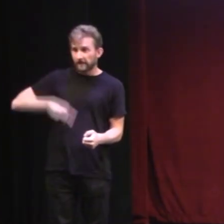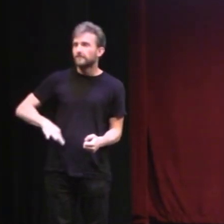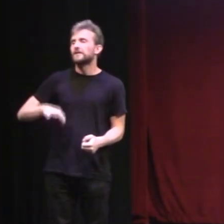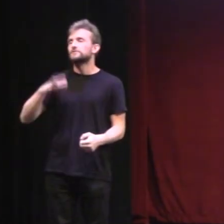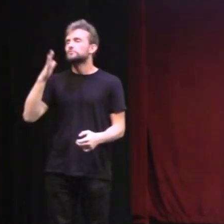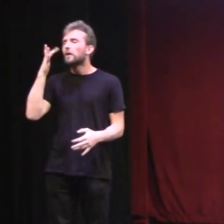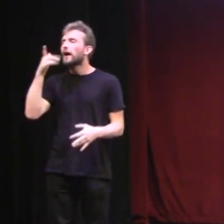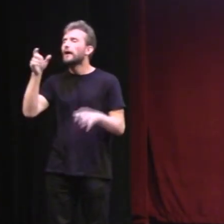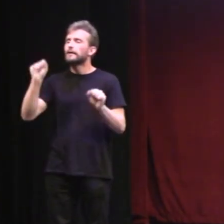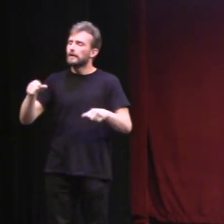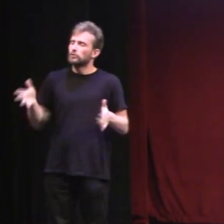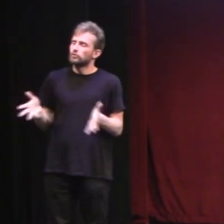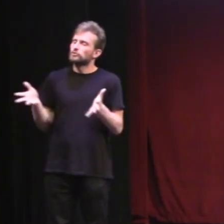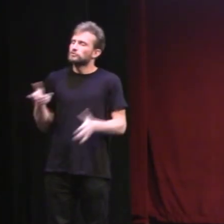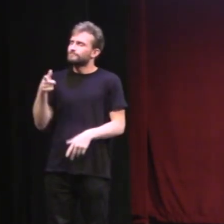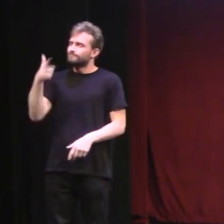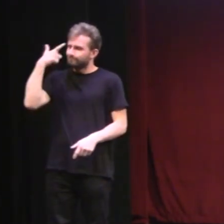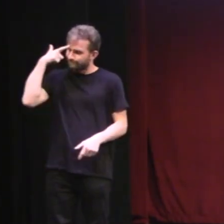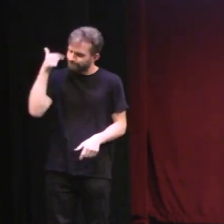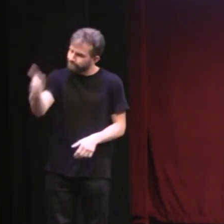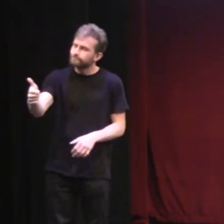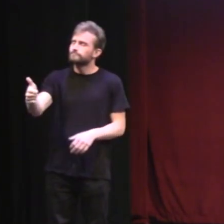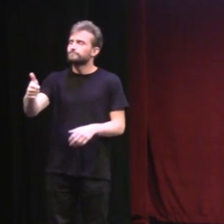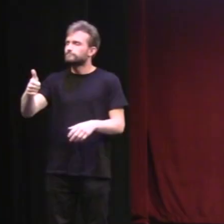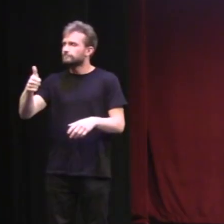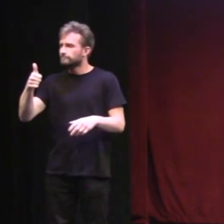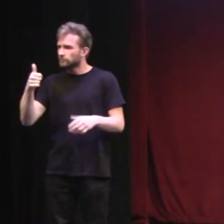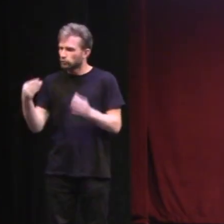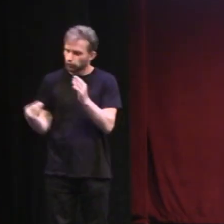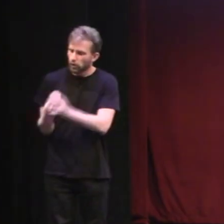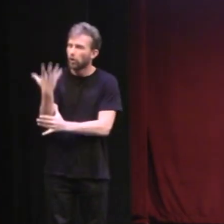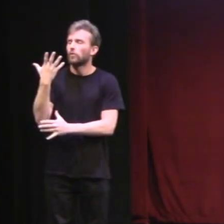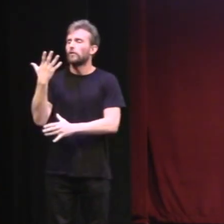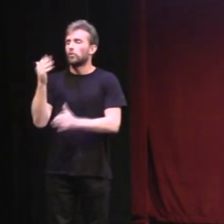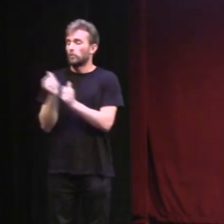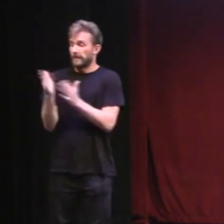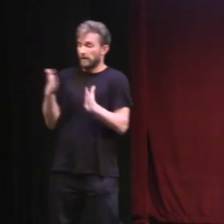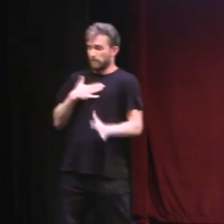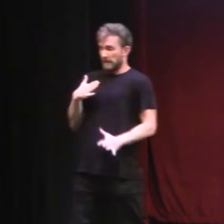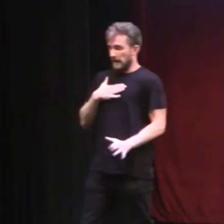other systems, but we do want system involvement to help get him there